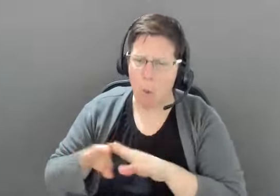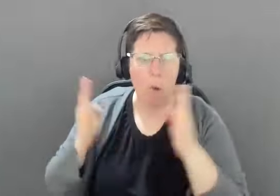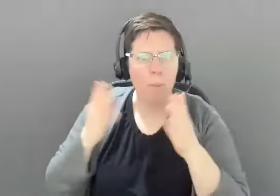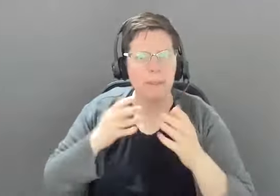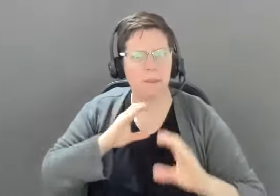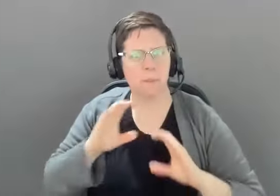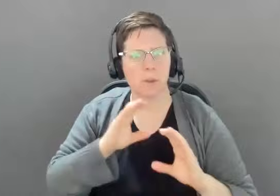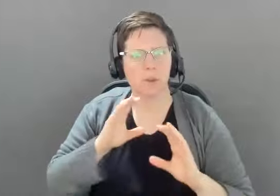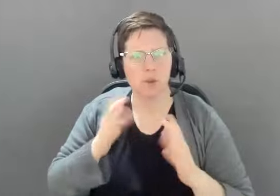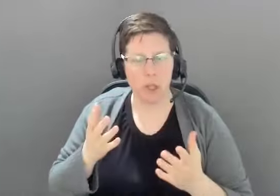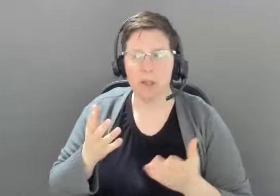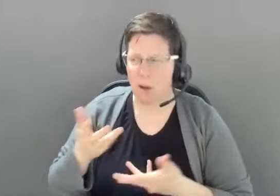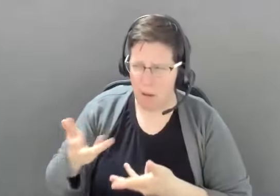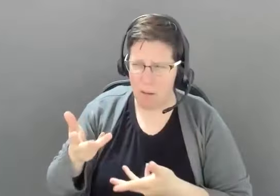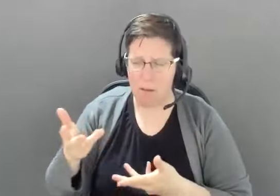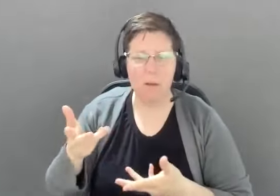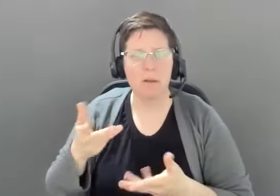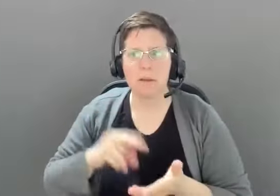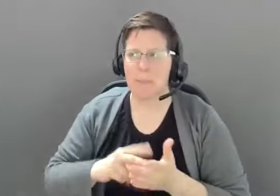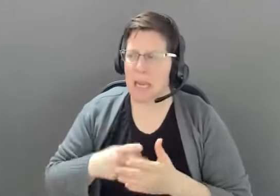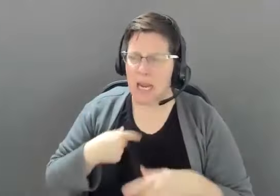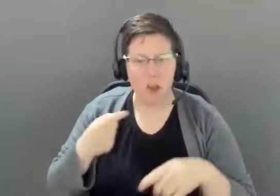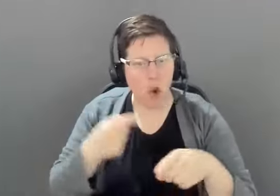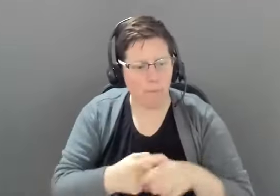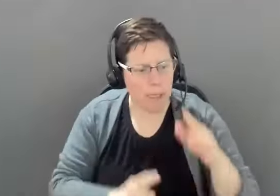would be able to address conflicts or questions as they came up.